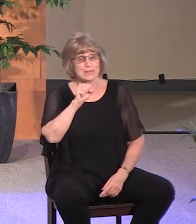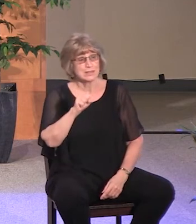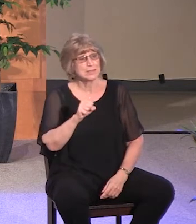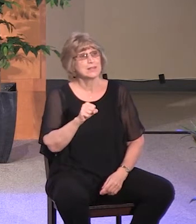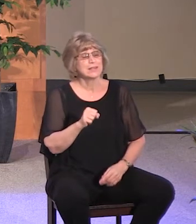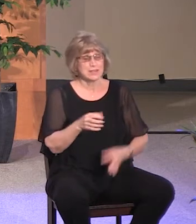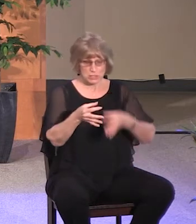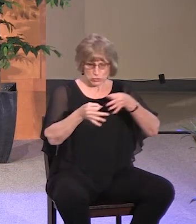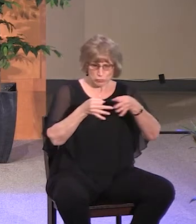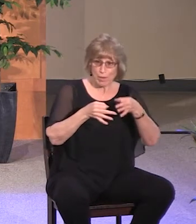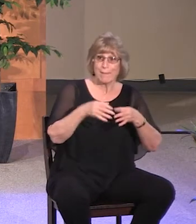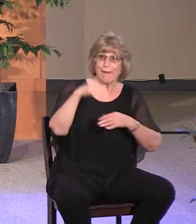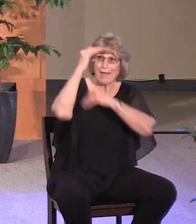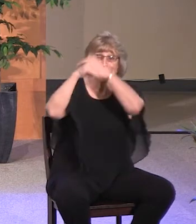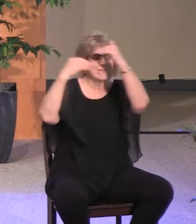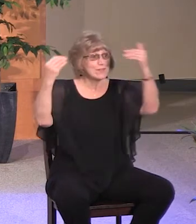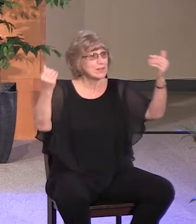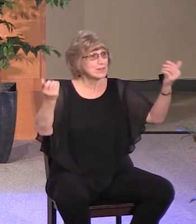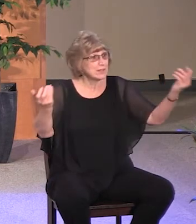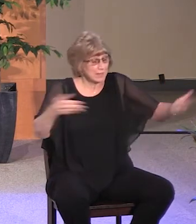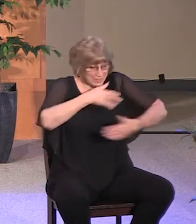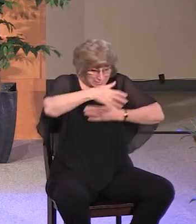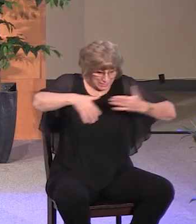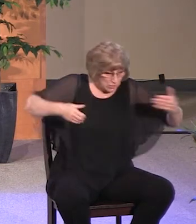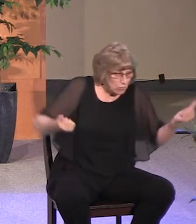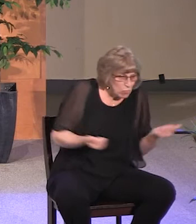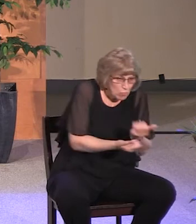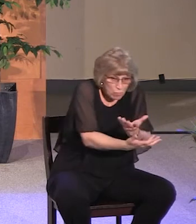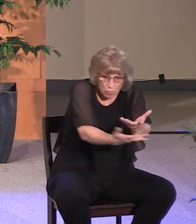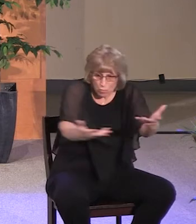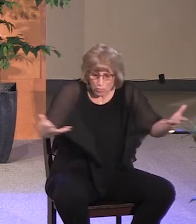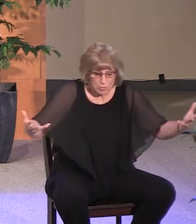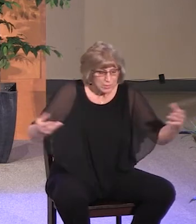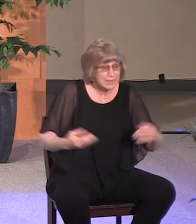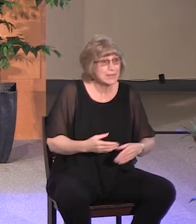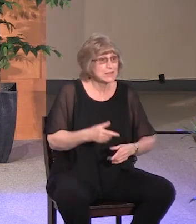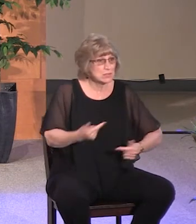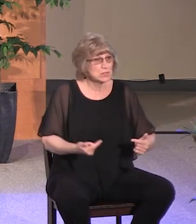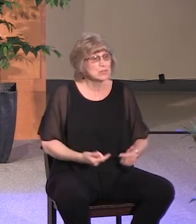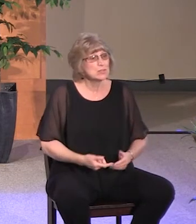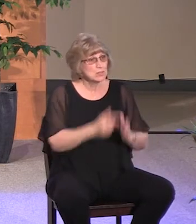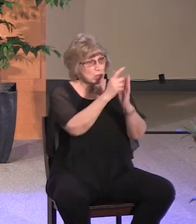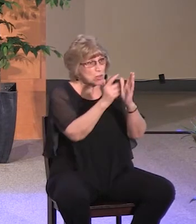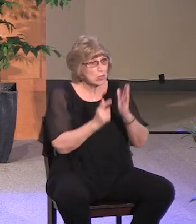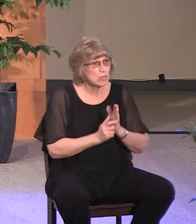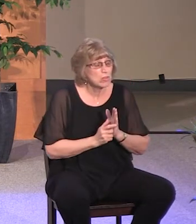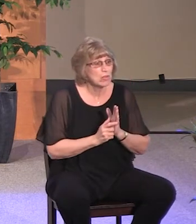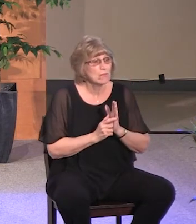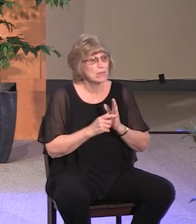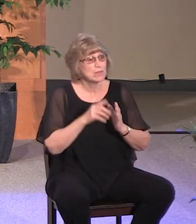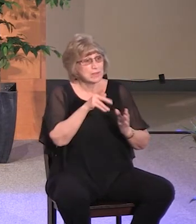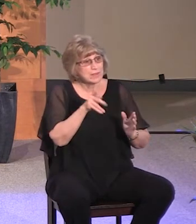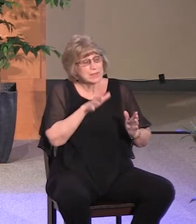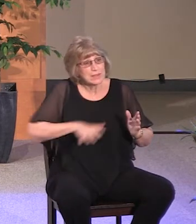everywhere present. It is the orderly, lawful adjustment of God's kingdom in humankind's